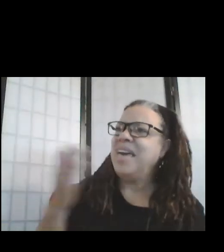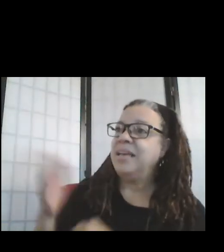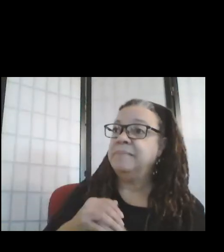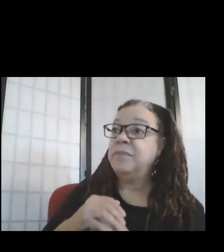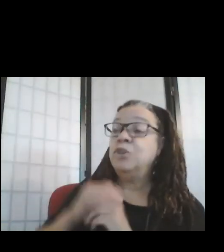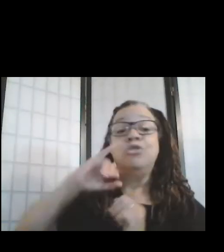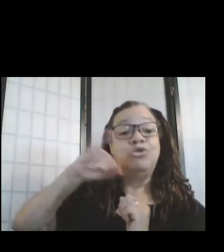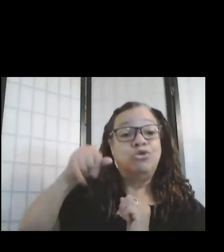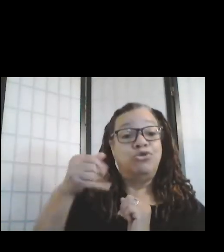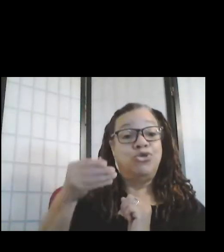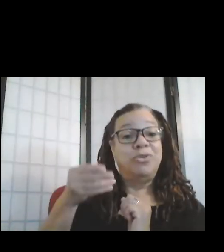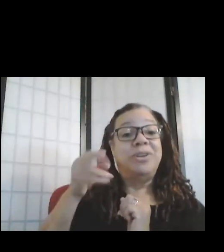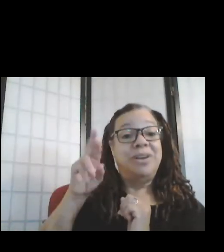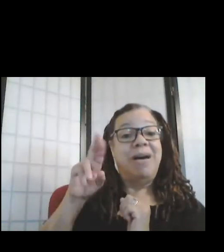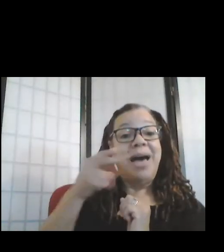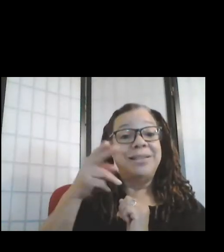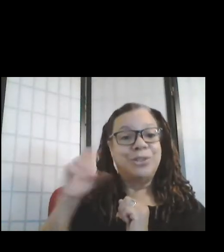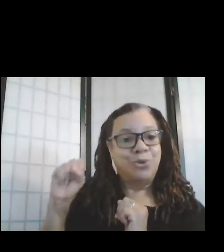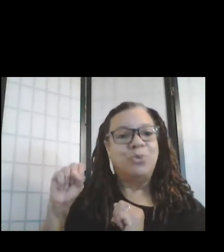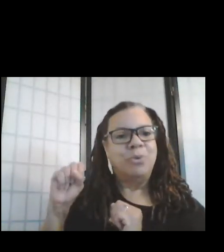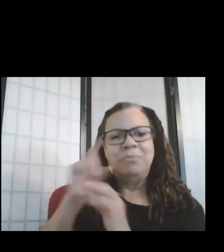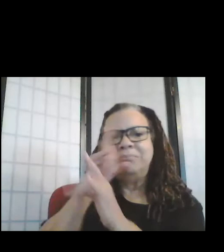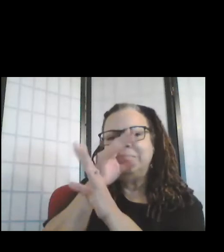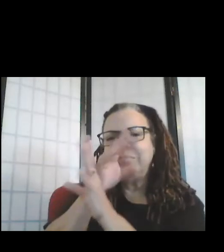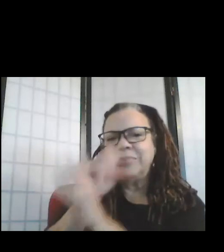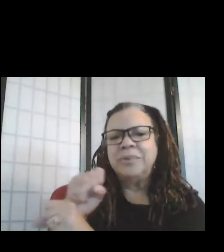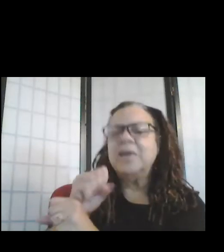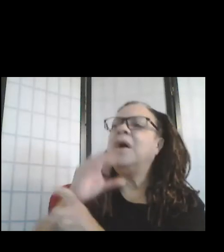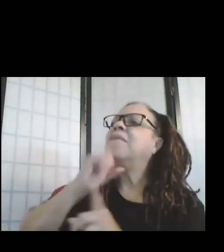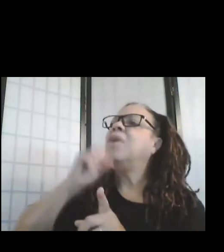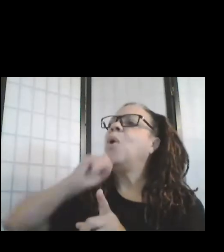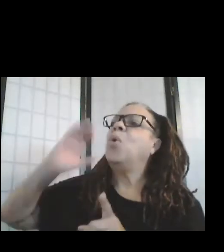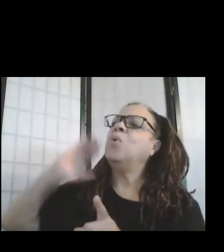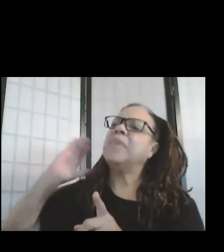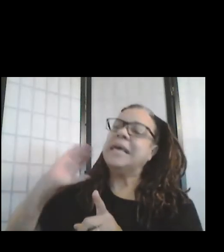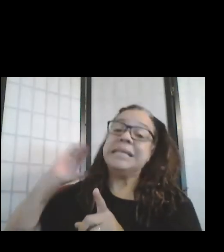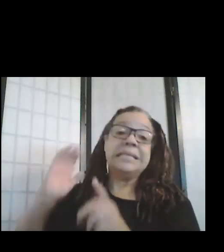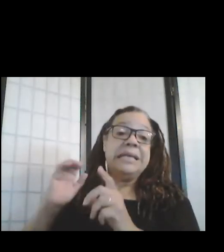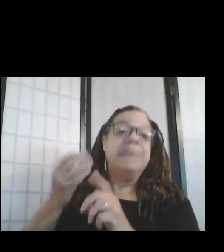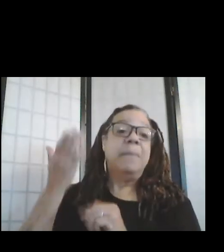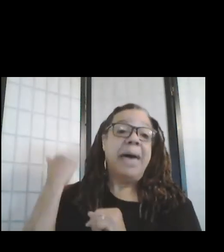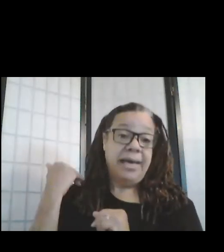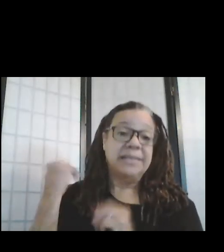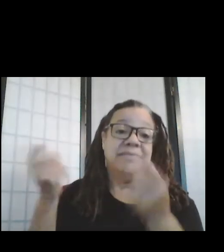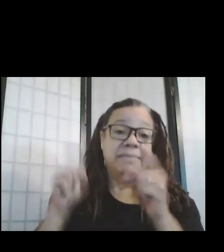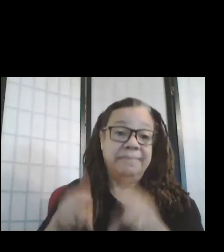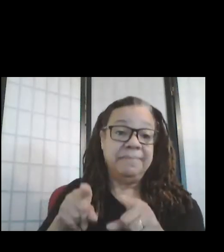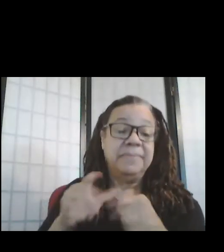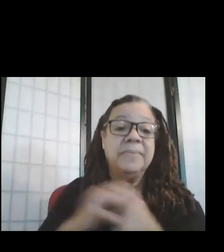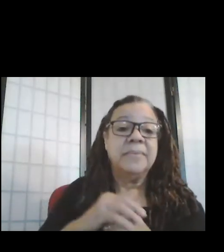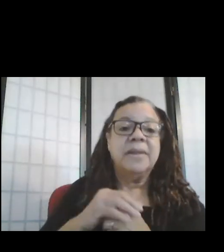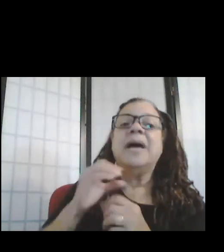school, she became engrossed in the accounts of gone civilizations and the relics they left behind. Great